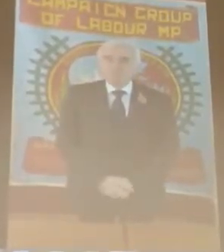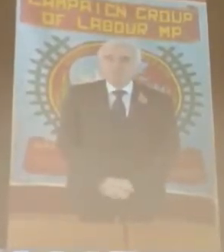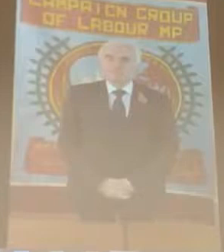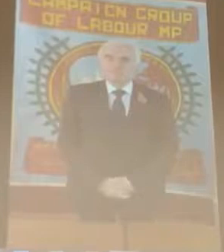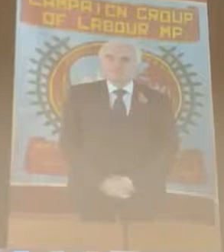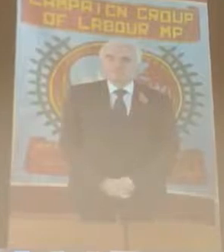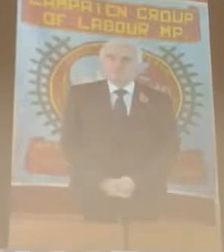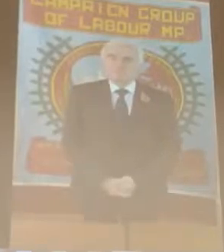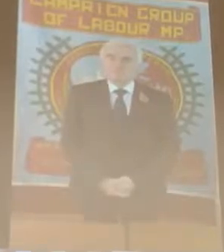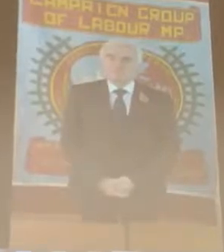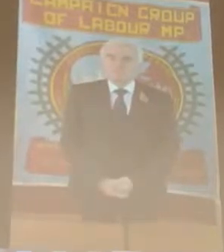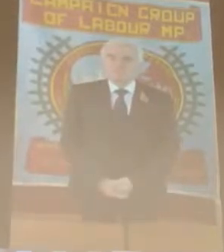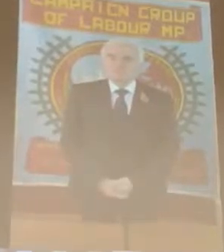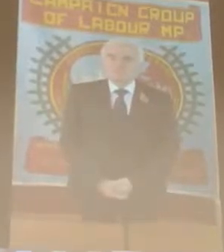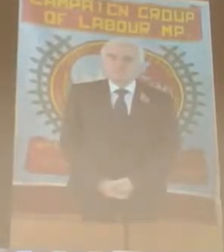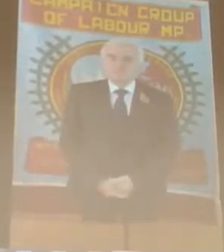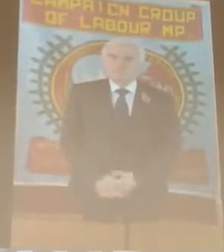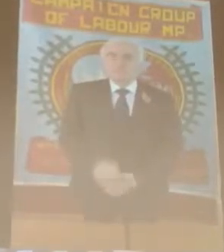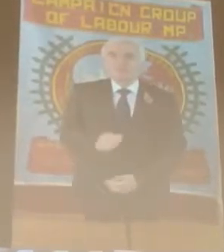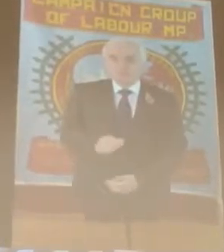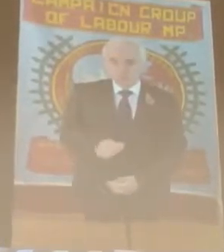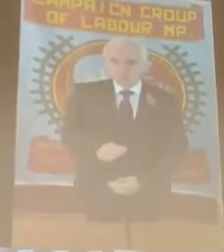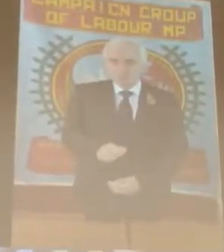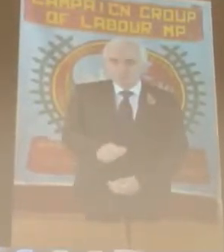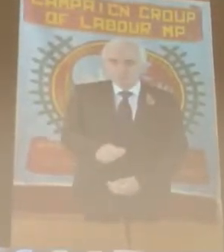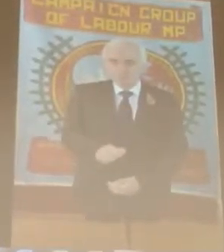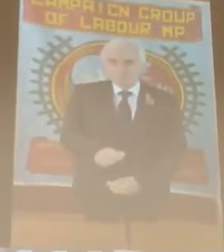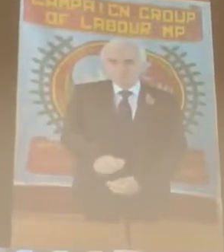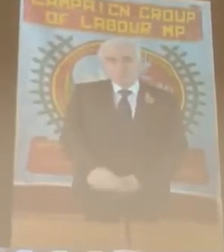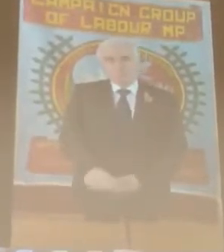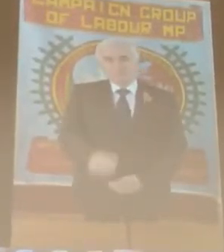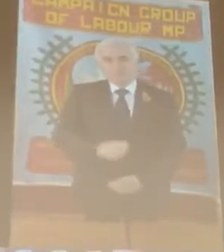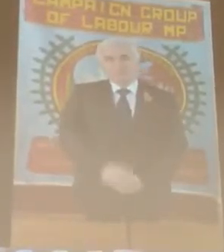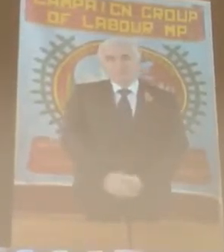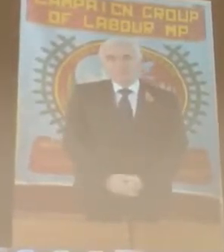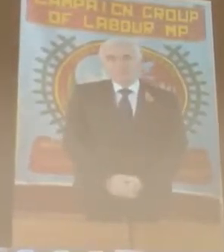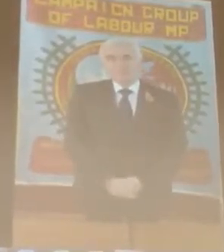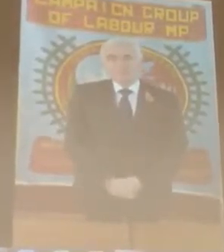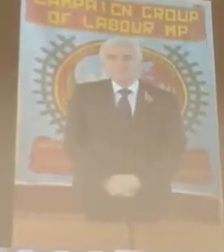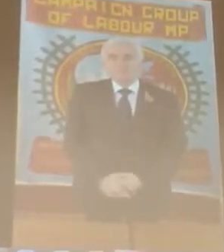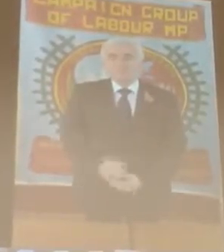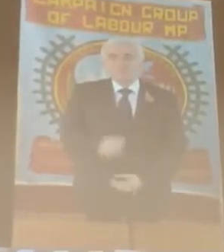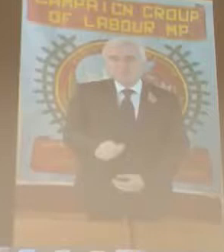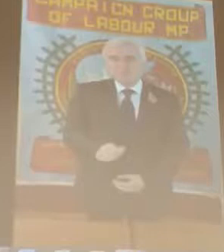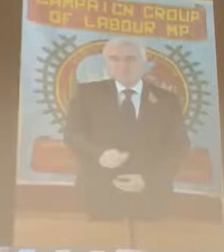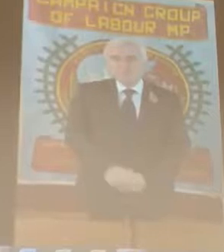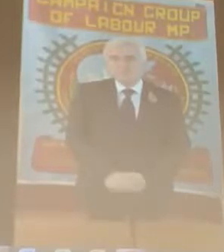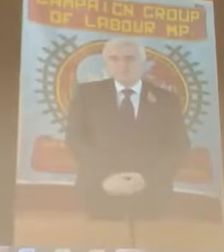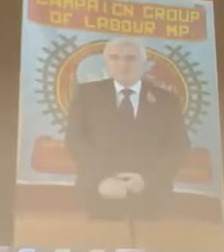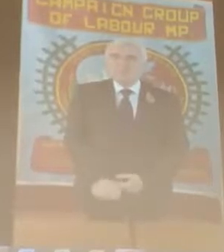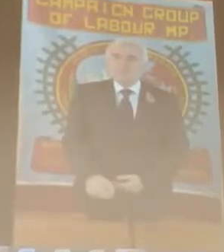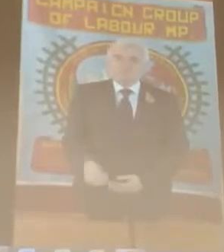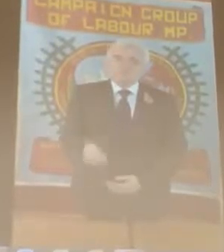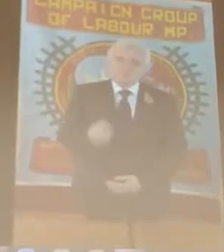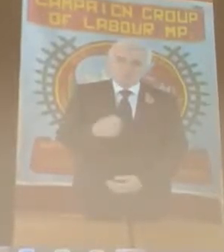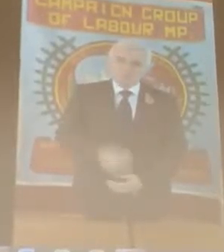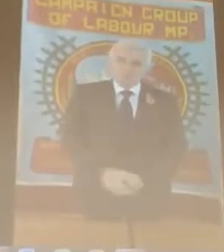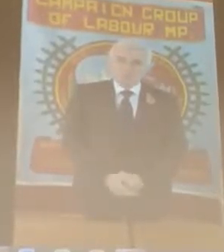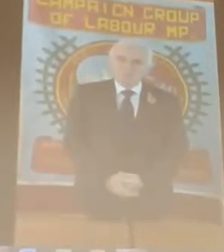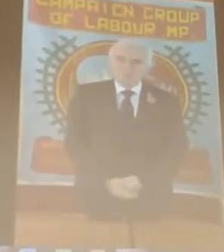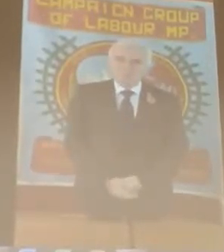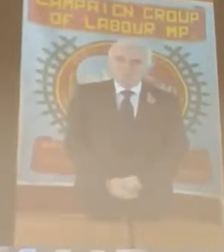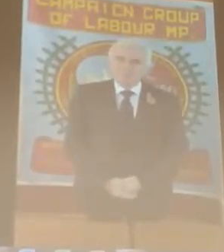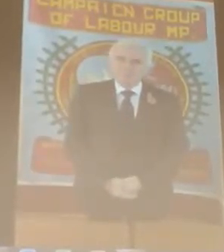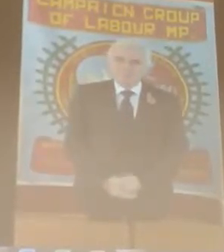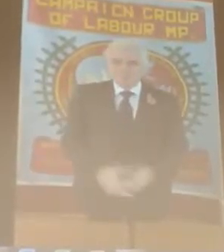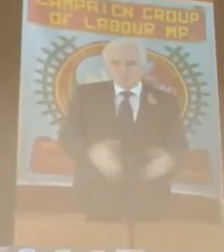target disabled people for their cuts. They thought that disabled people were vulnerable and therefore would